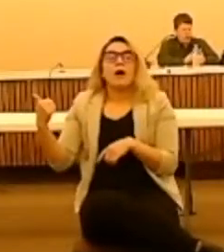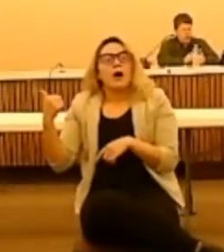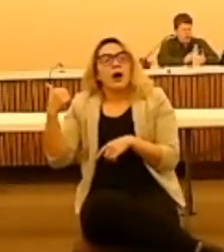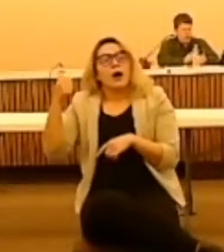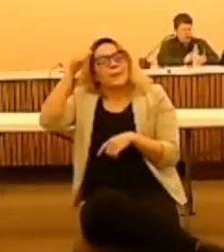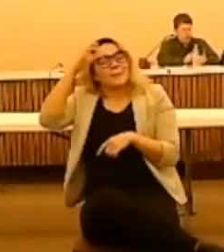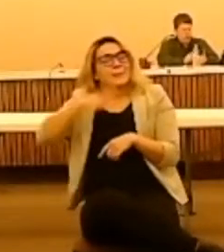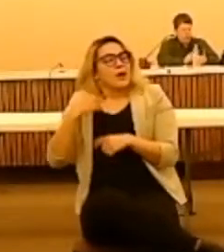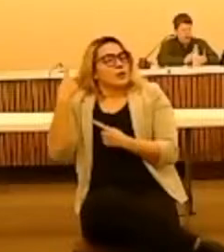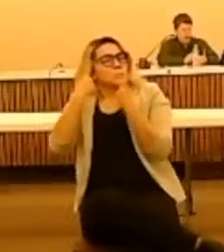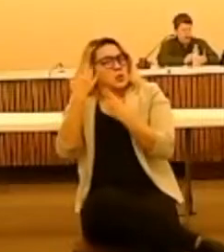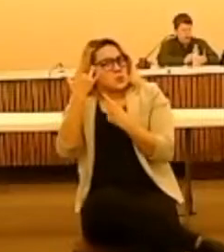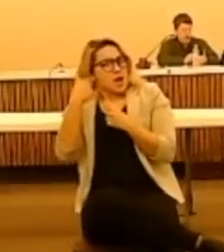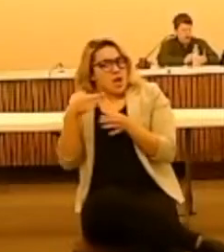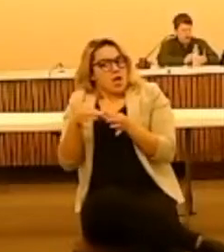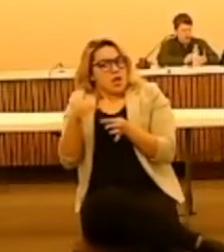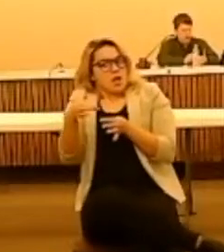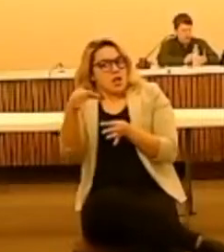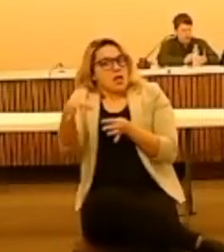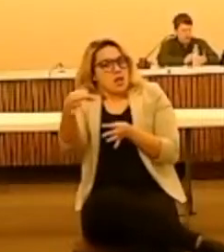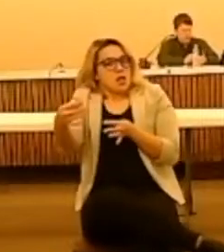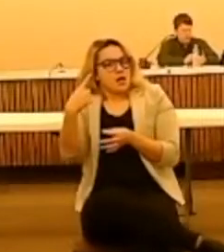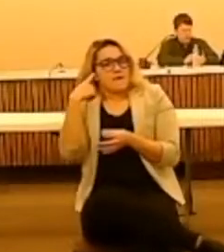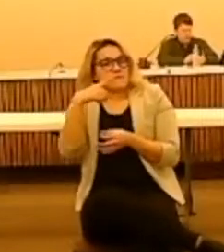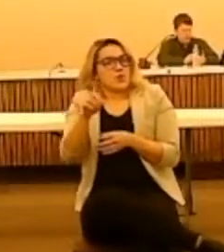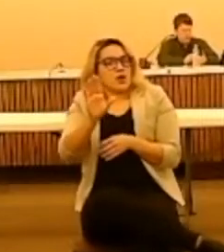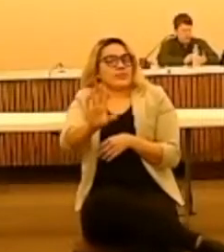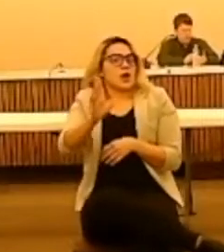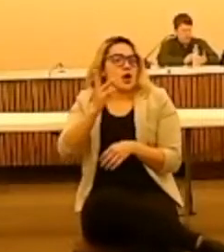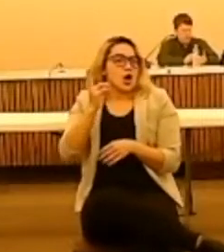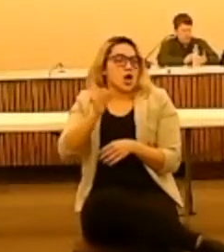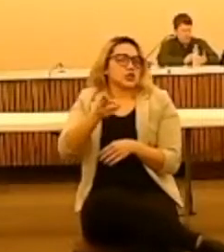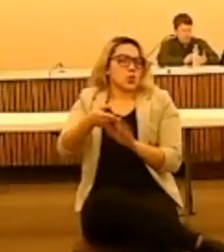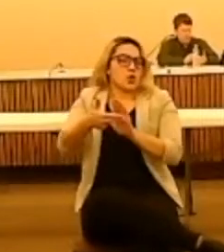you answered my question. So thank you. Thanks for letting me go back.